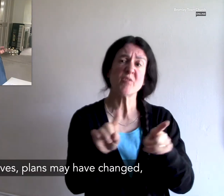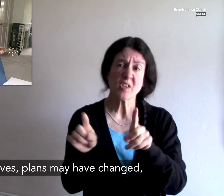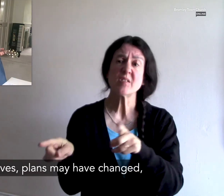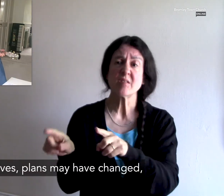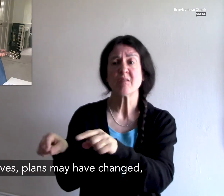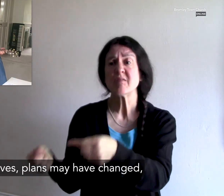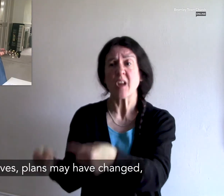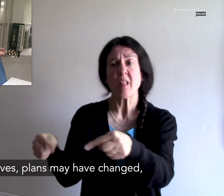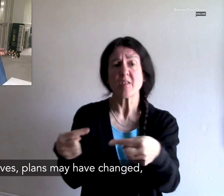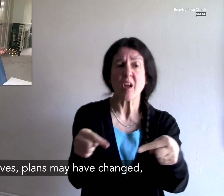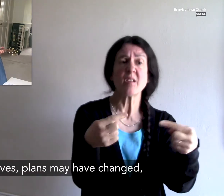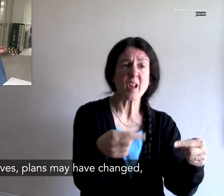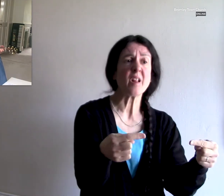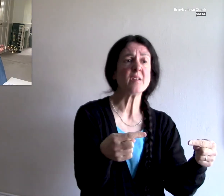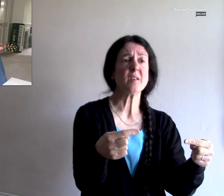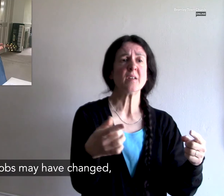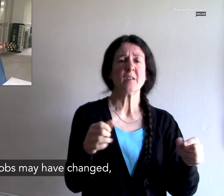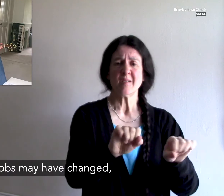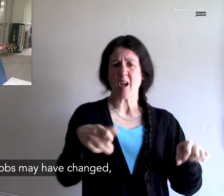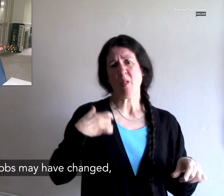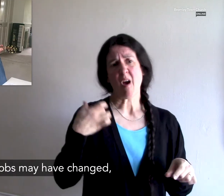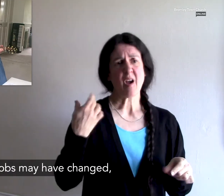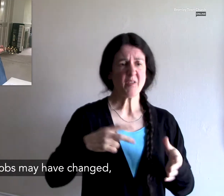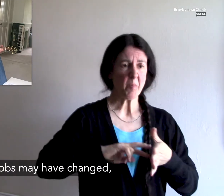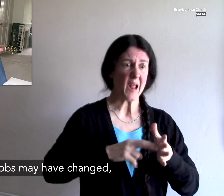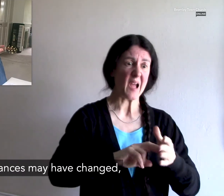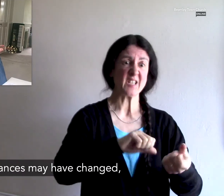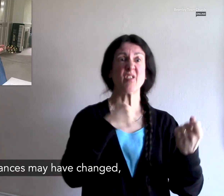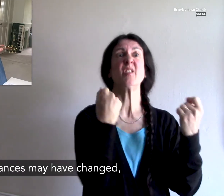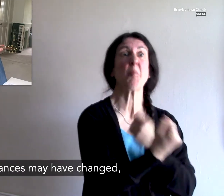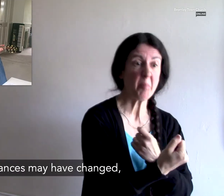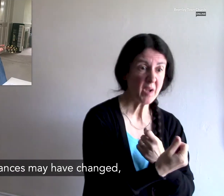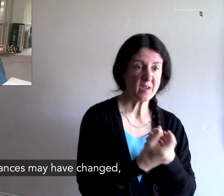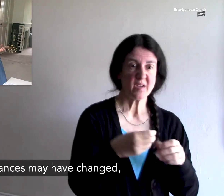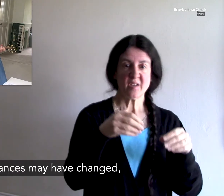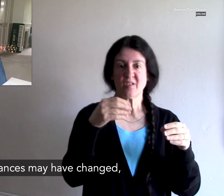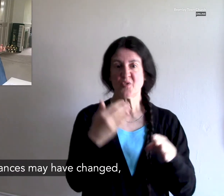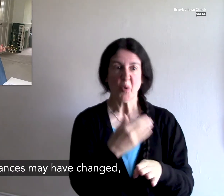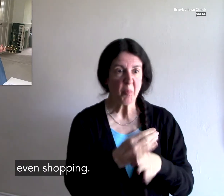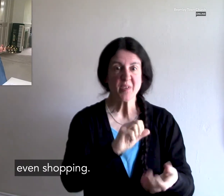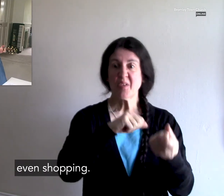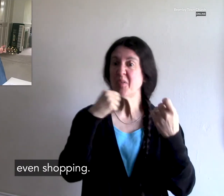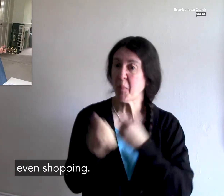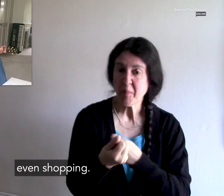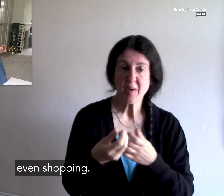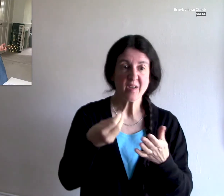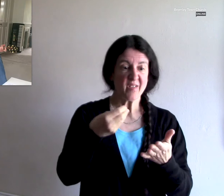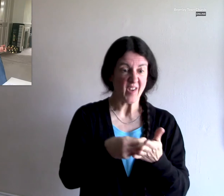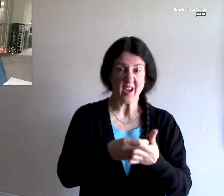lives, plans may have changed. Jobs may have changed, finances may have changed, even